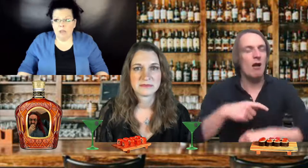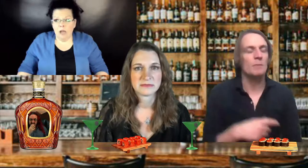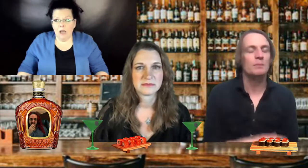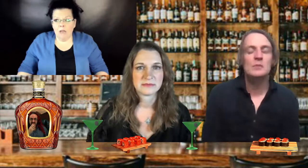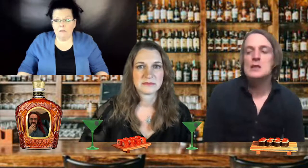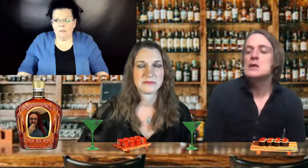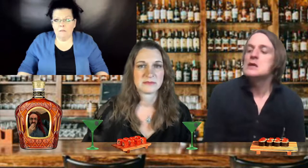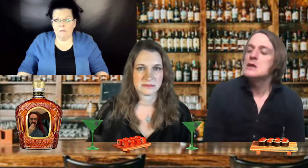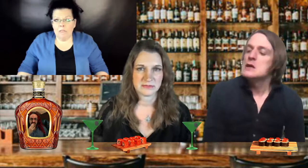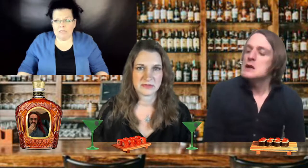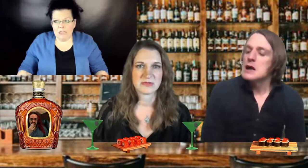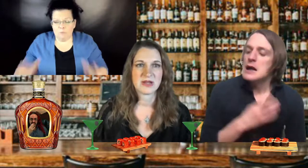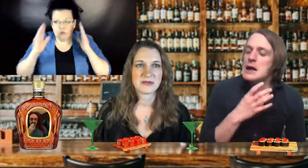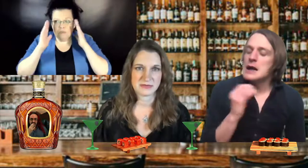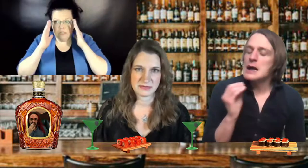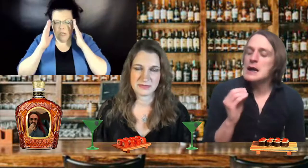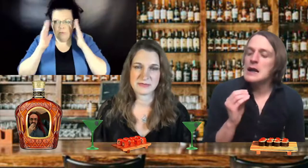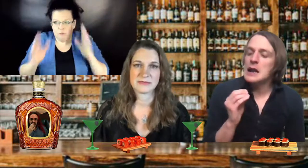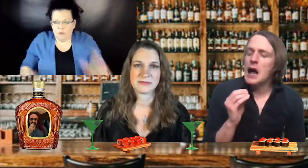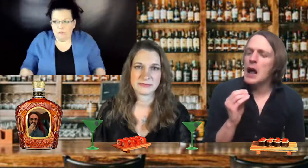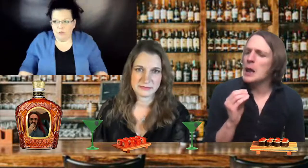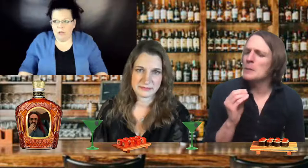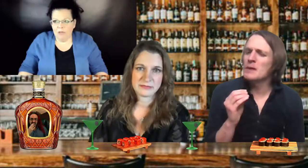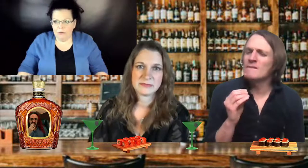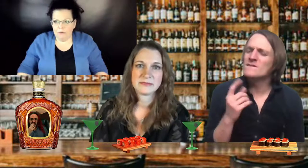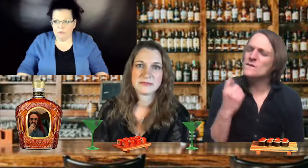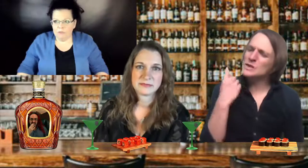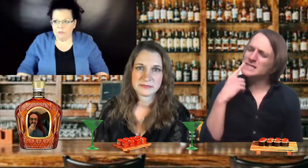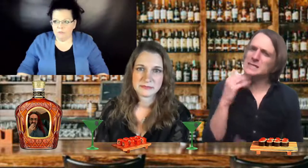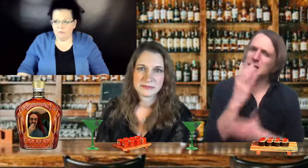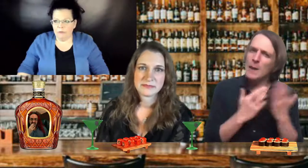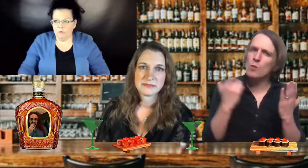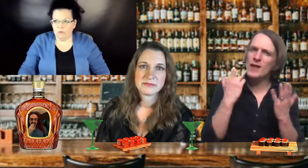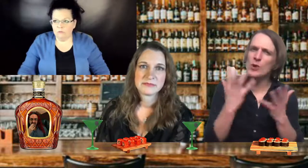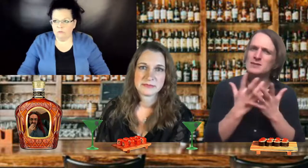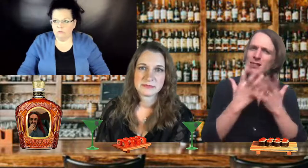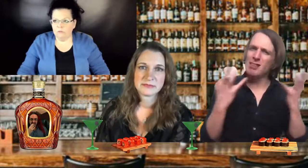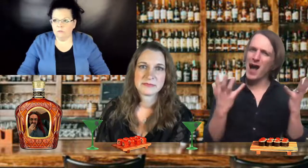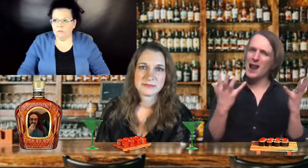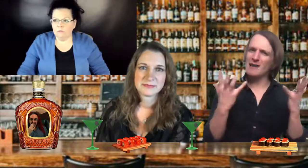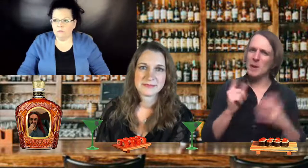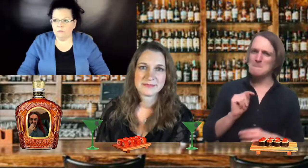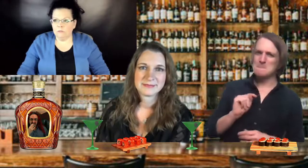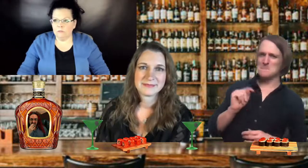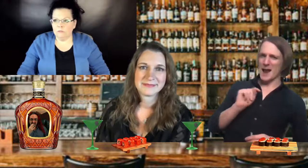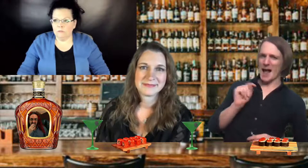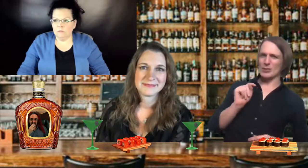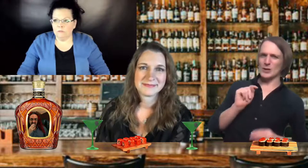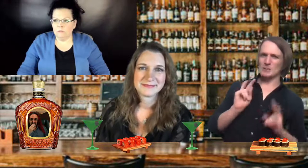I was on the stage most of the time throughout the 2.5 hours for my role.